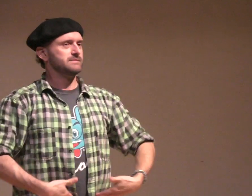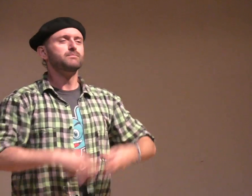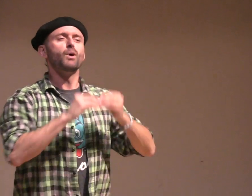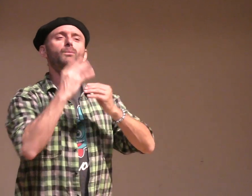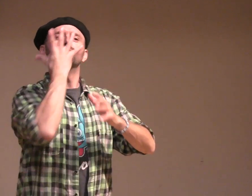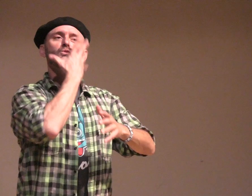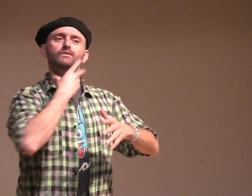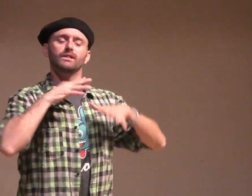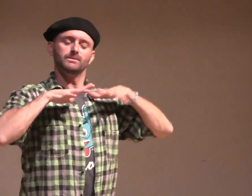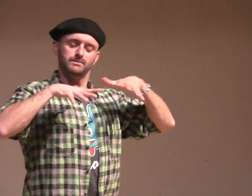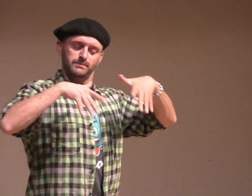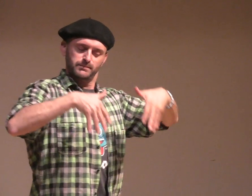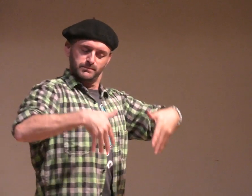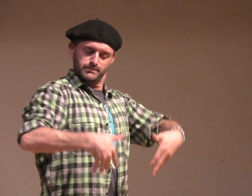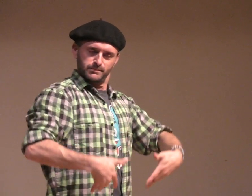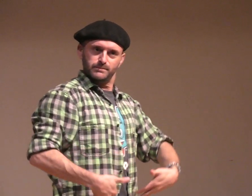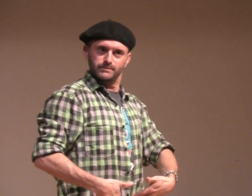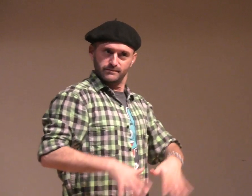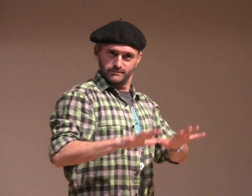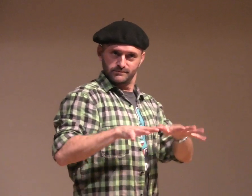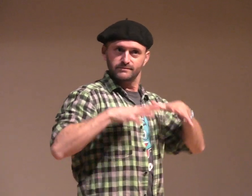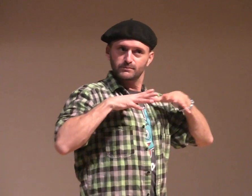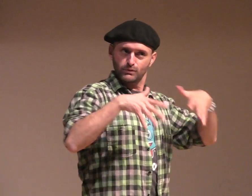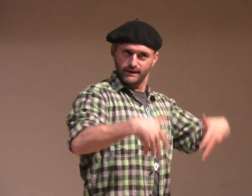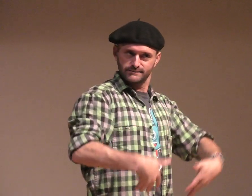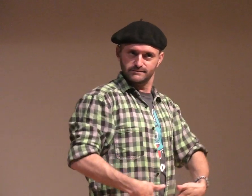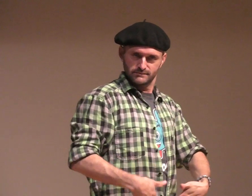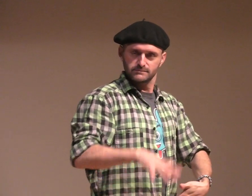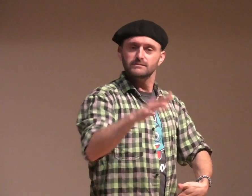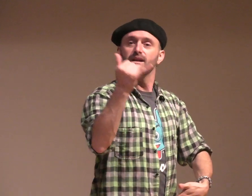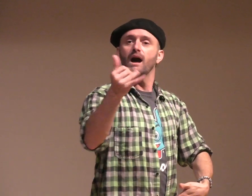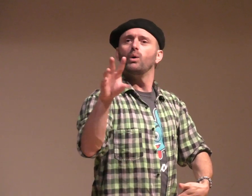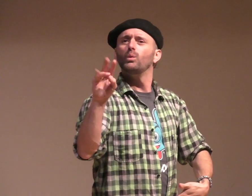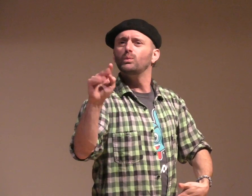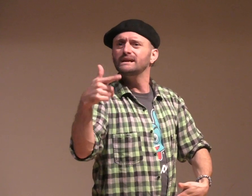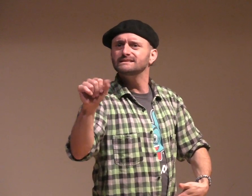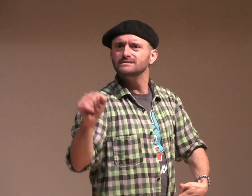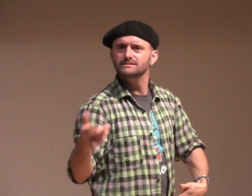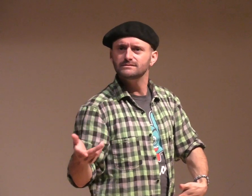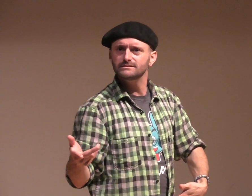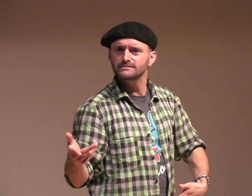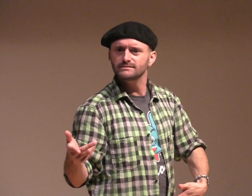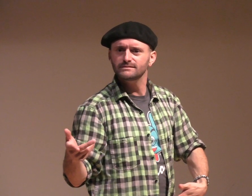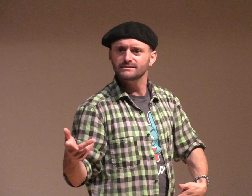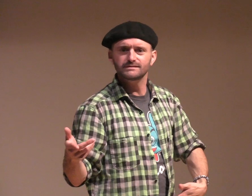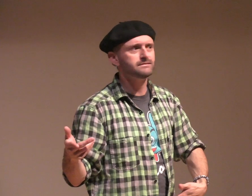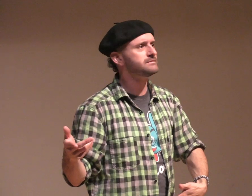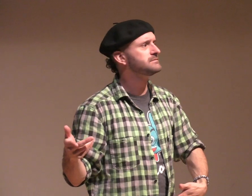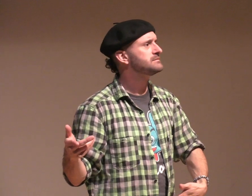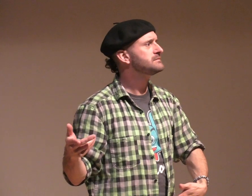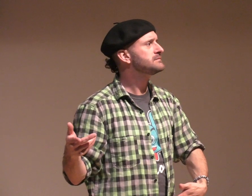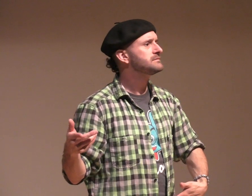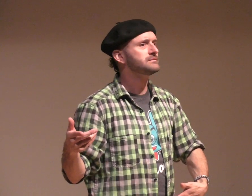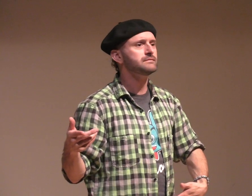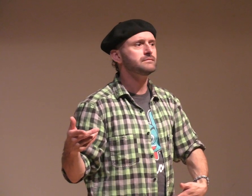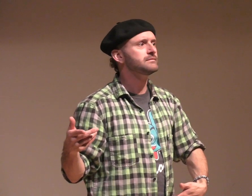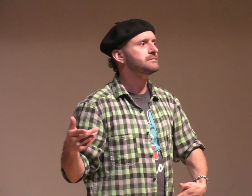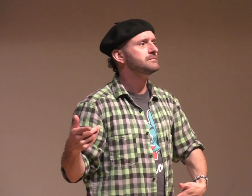like this beautiful shape with the feathers going down. Now what about the wings?